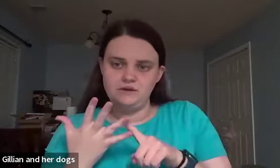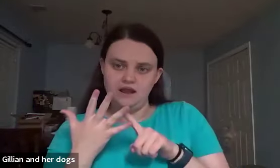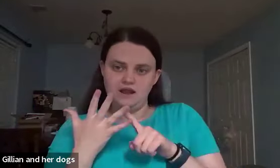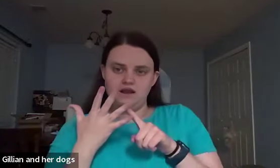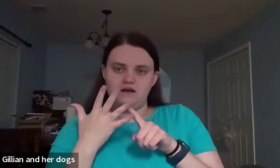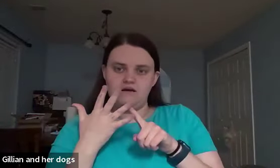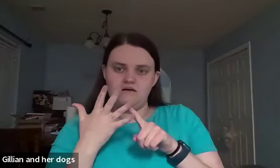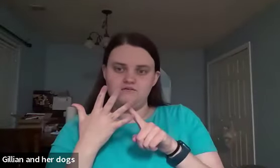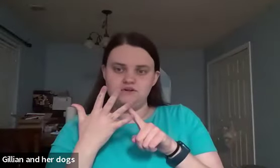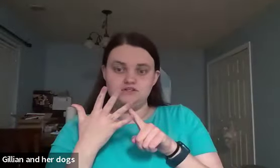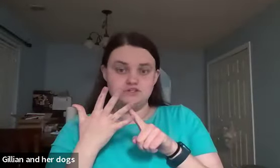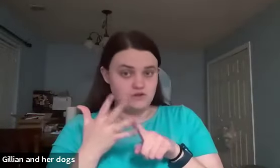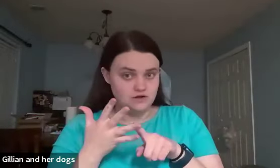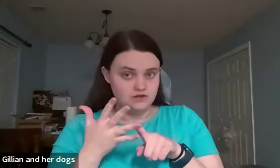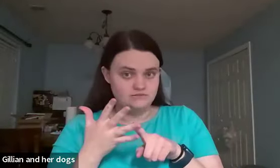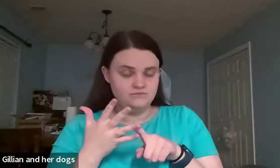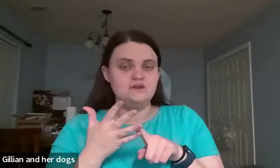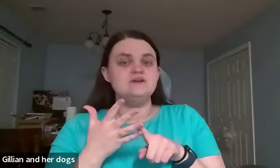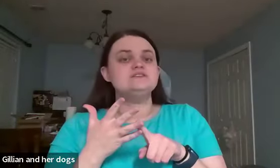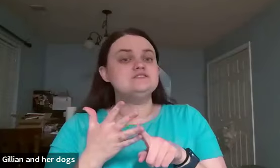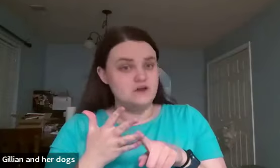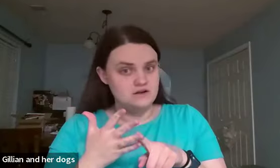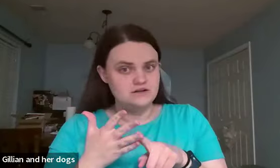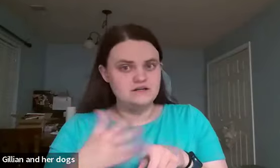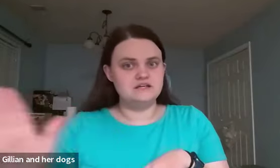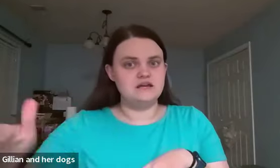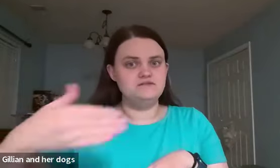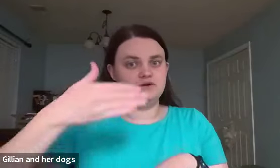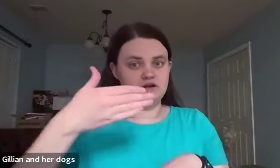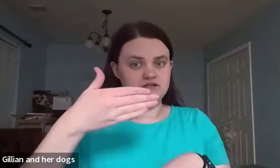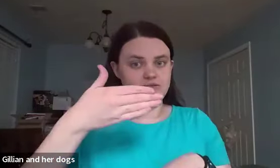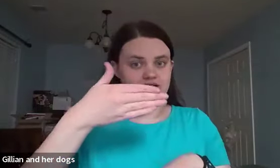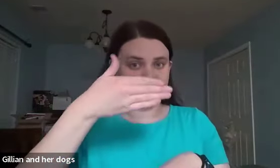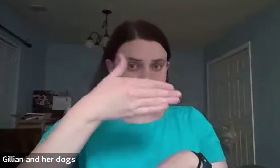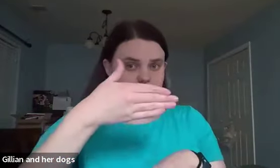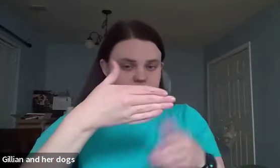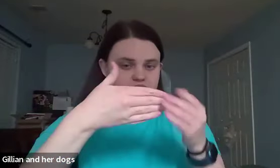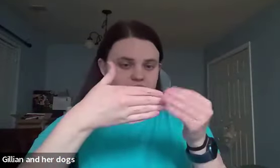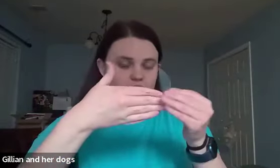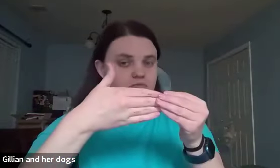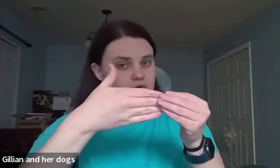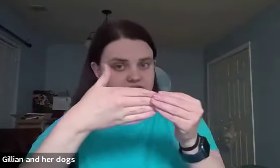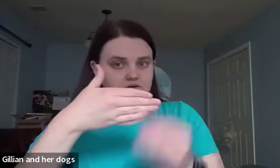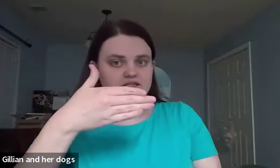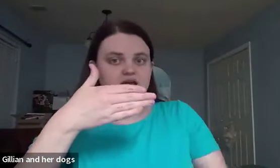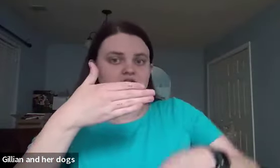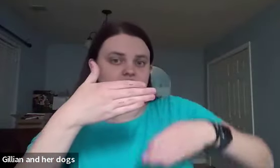Then we have soccer. Soccer is going to have your non-dominant sideways, open palm sideways.